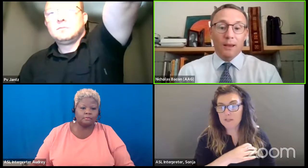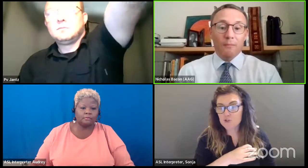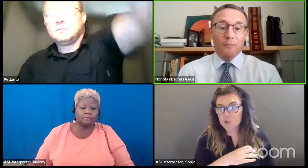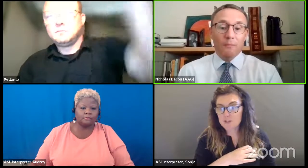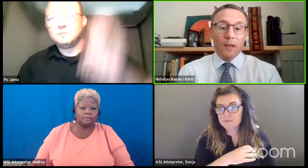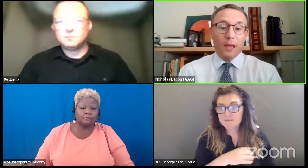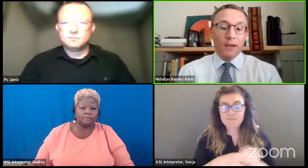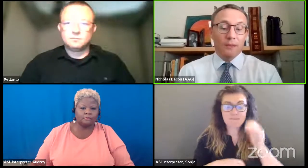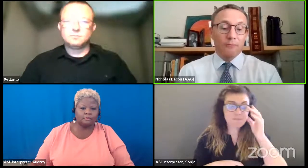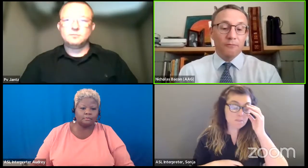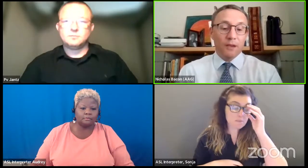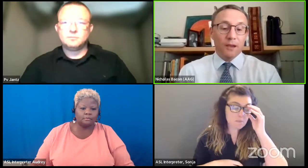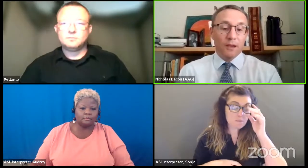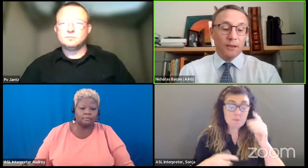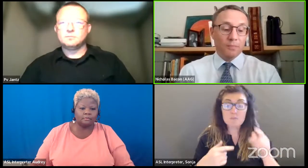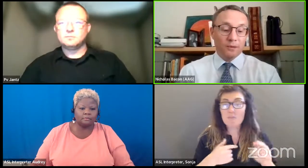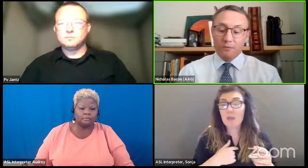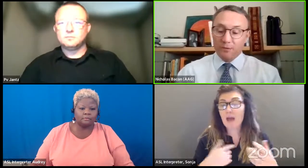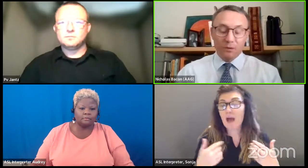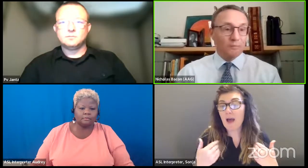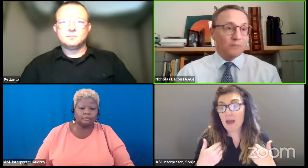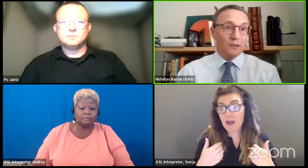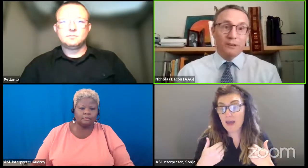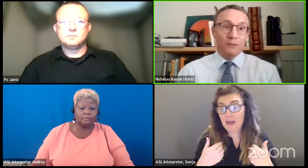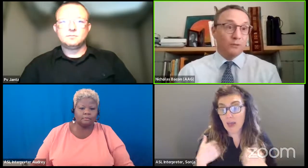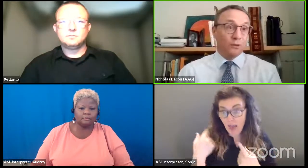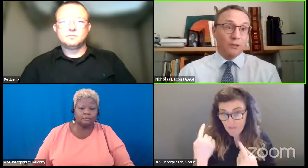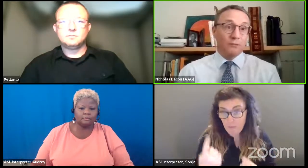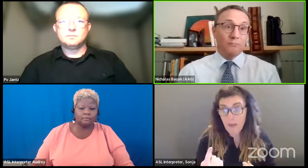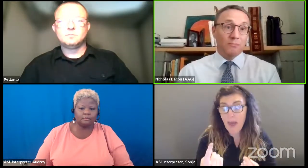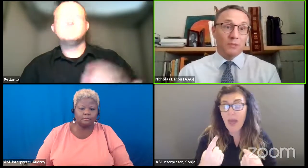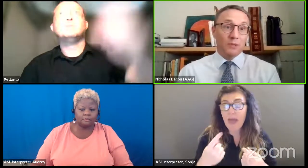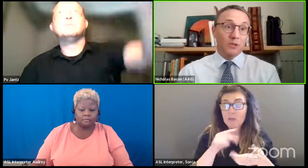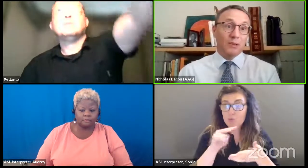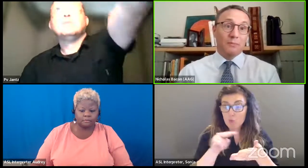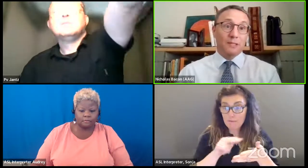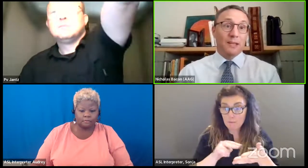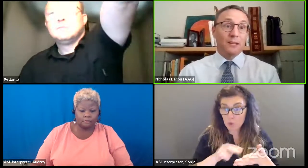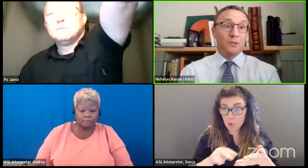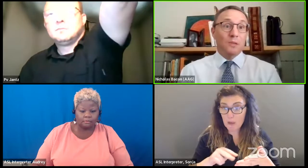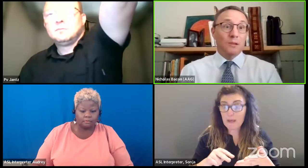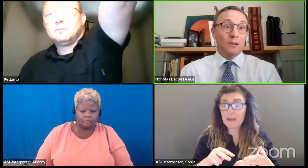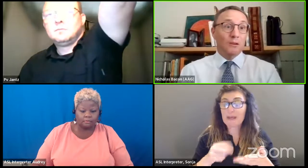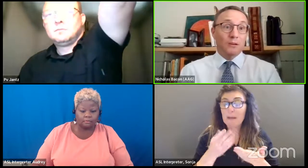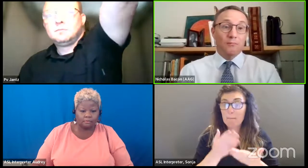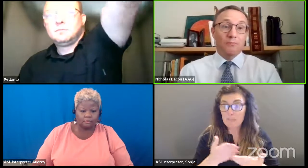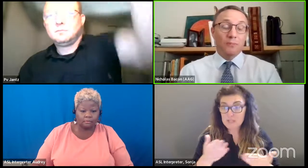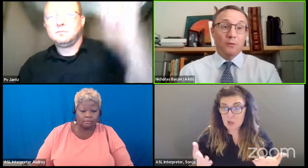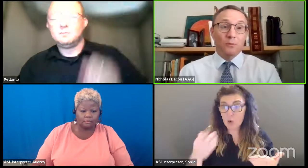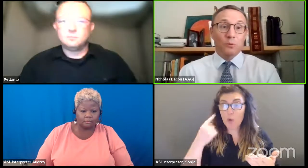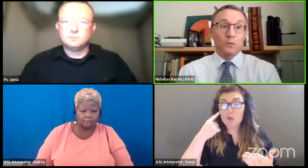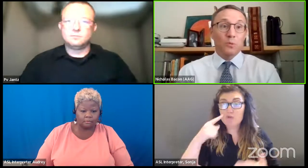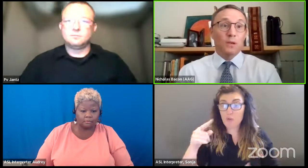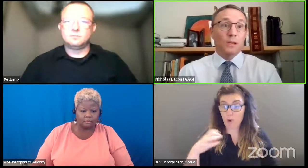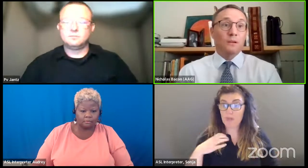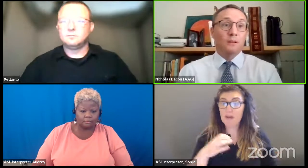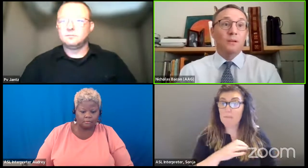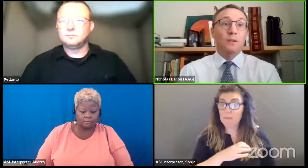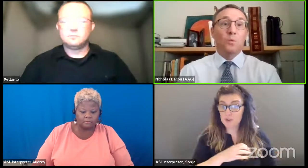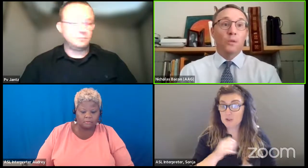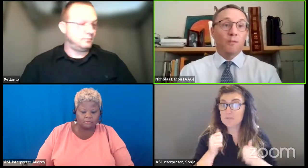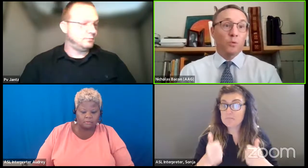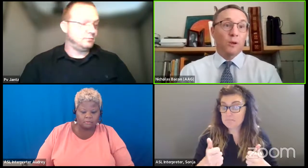I have been reviewing materials for the commission. I'm excited to be here and look forward to